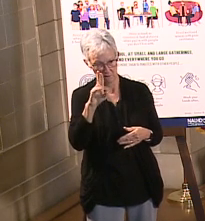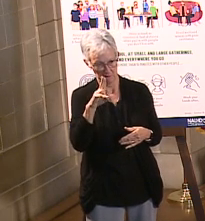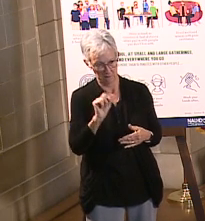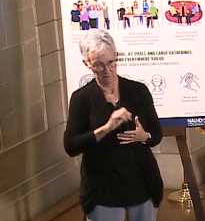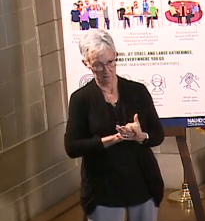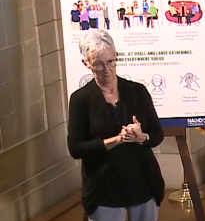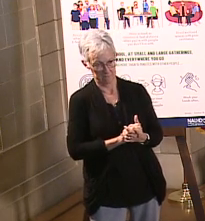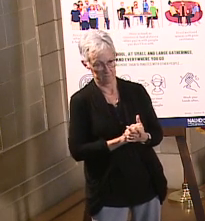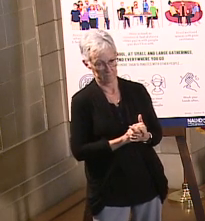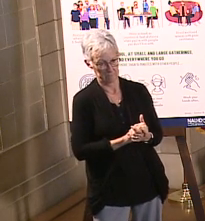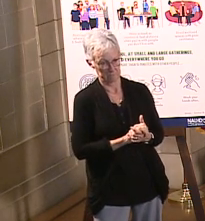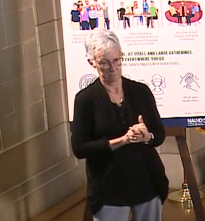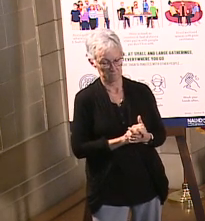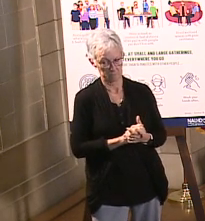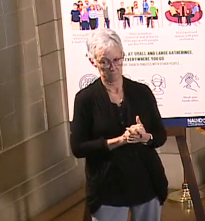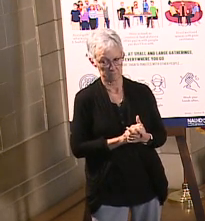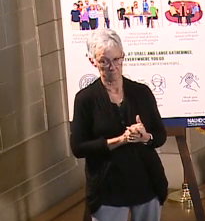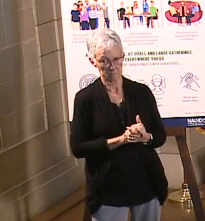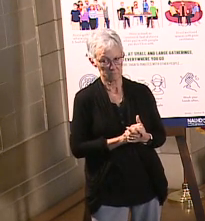are there some